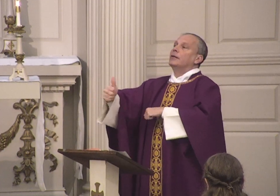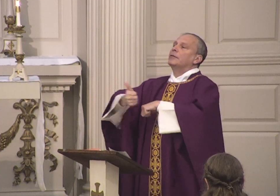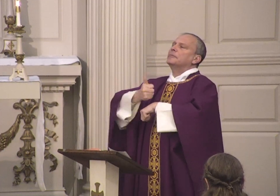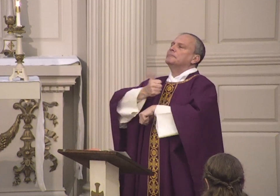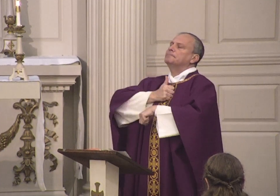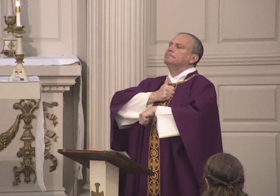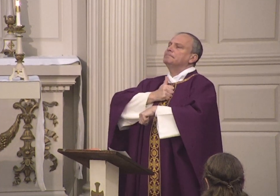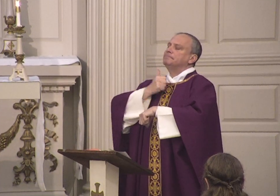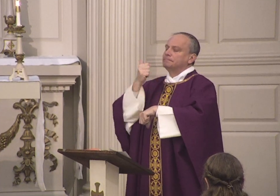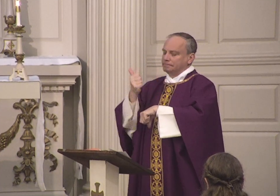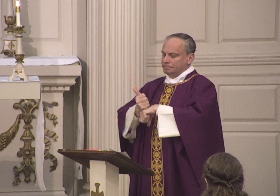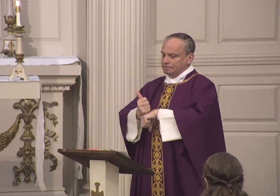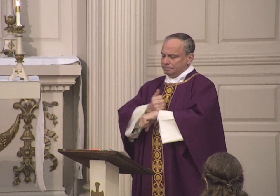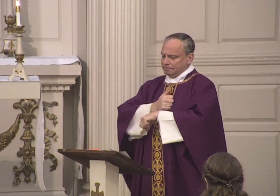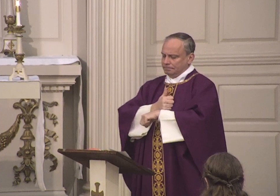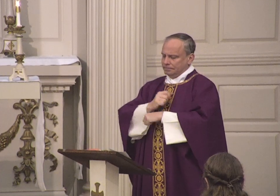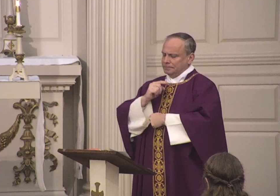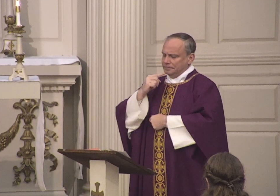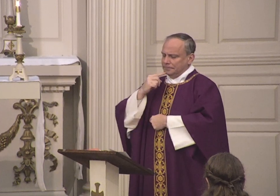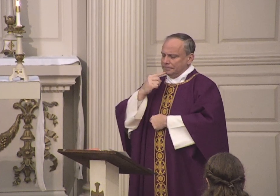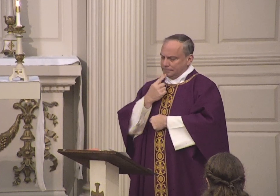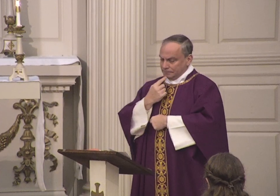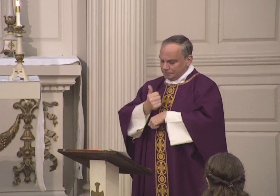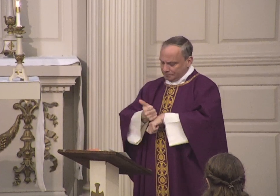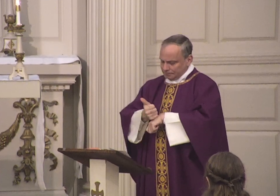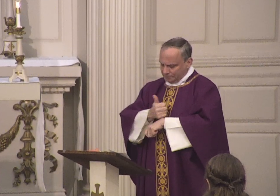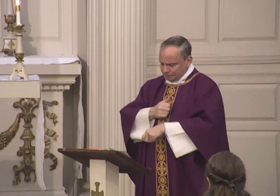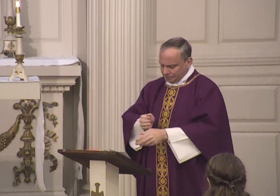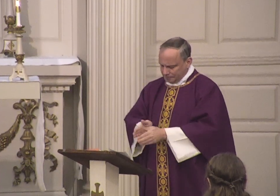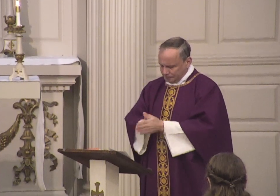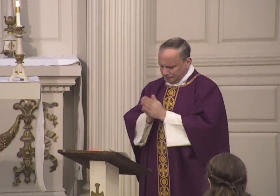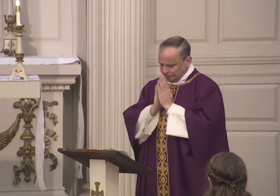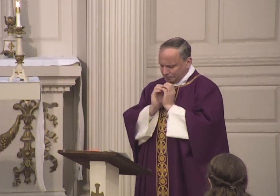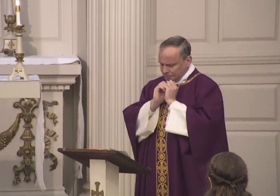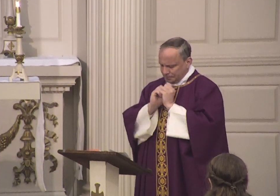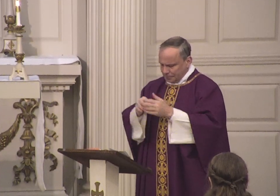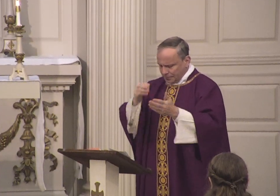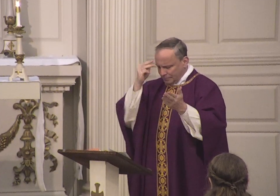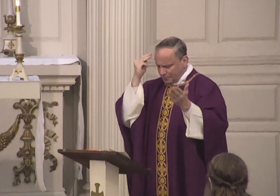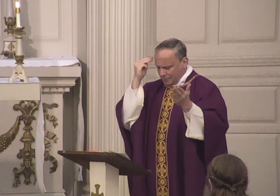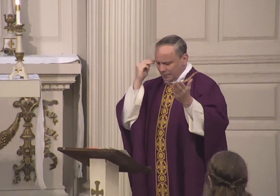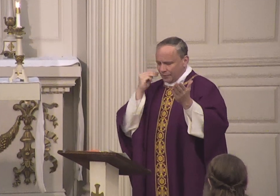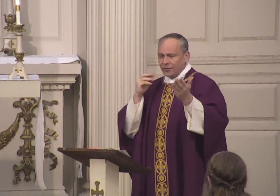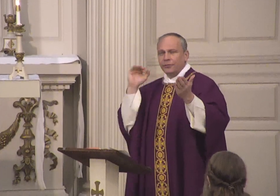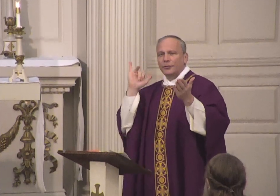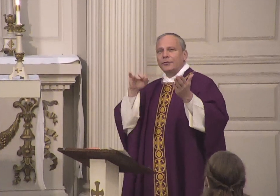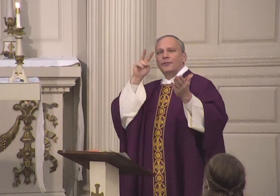and in my words, in what I have done and what I failed to do,